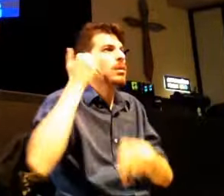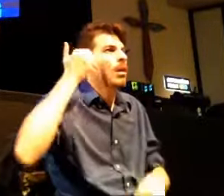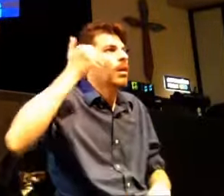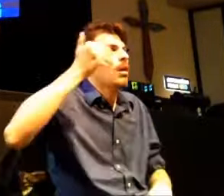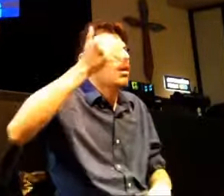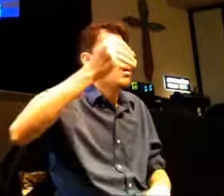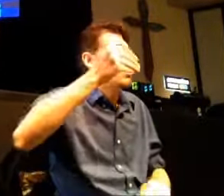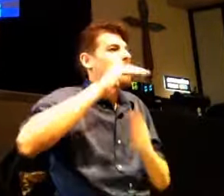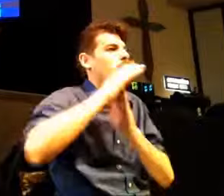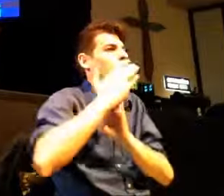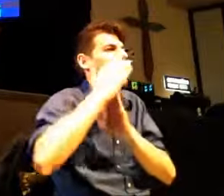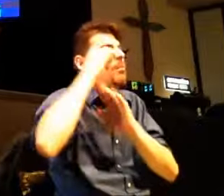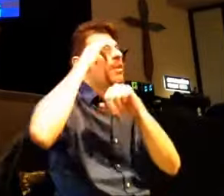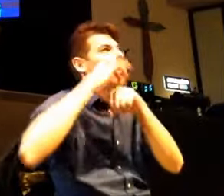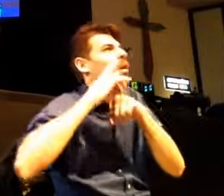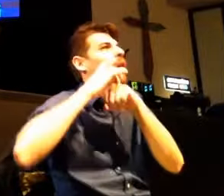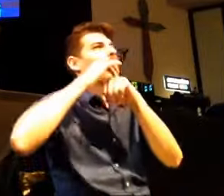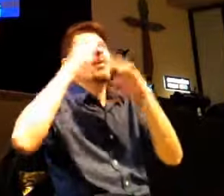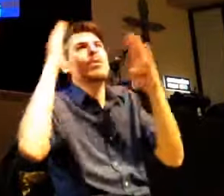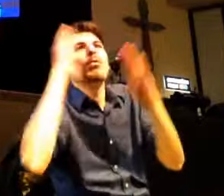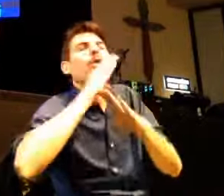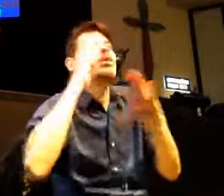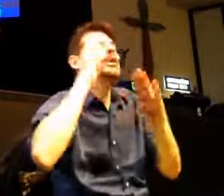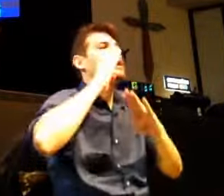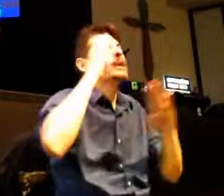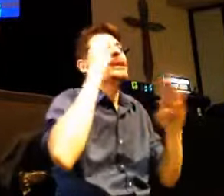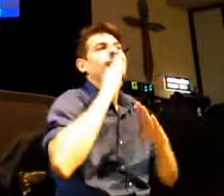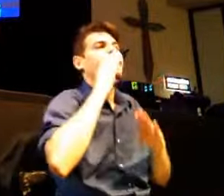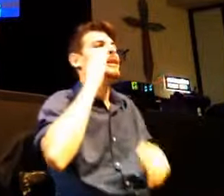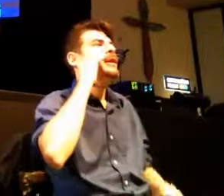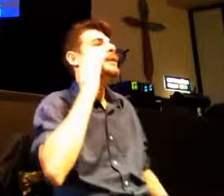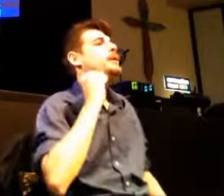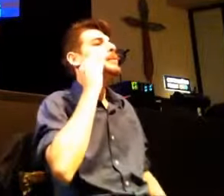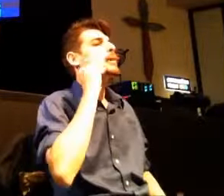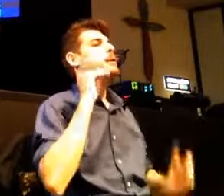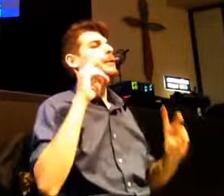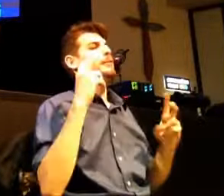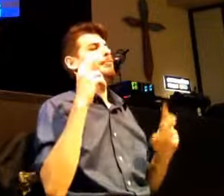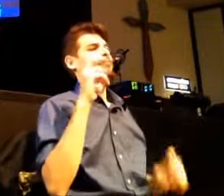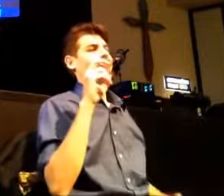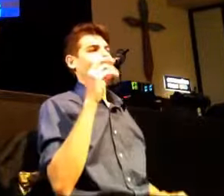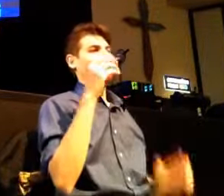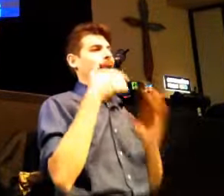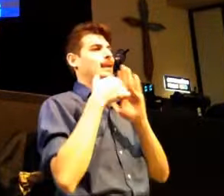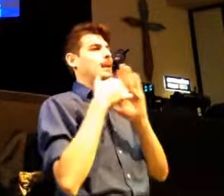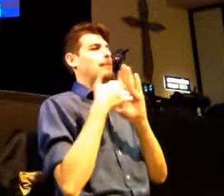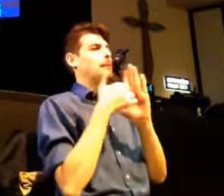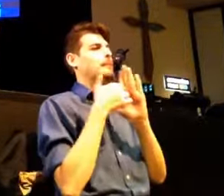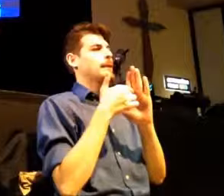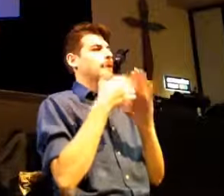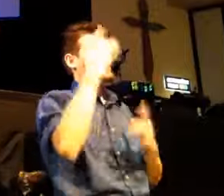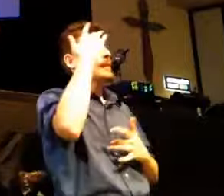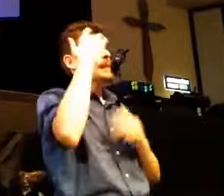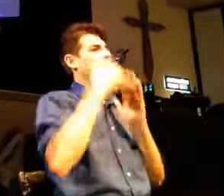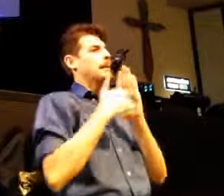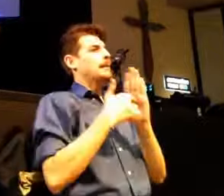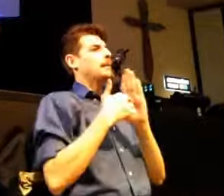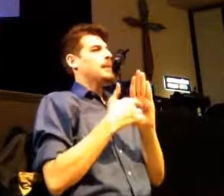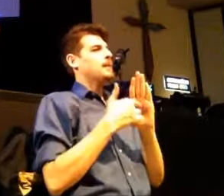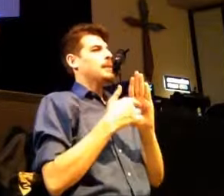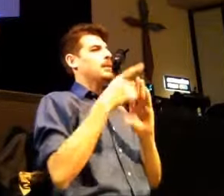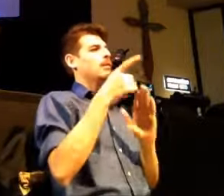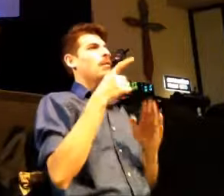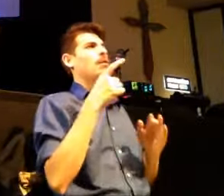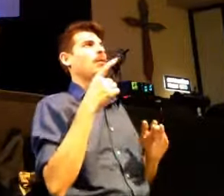and you start to experience all the symptoms of as if it had already occurred. And that's just kind of the